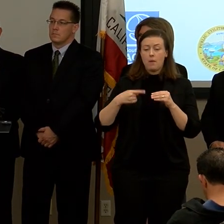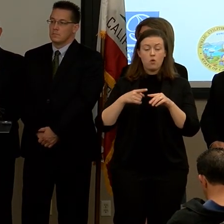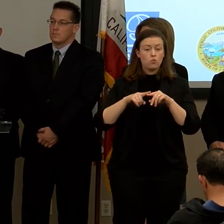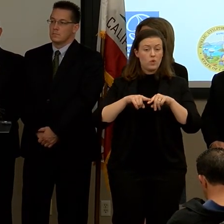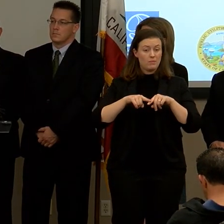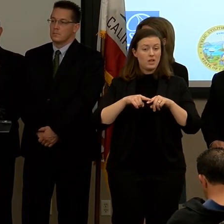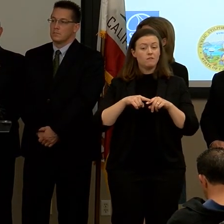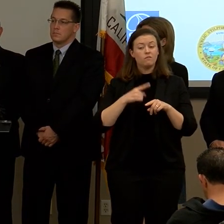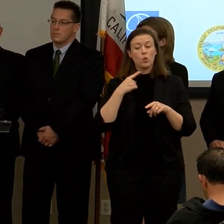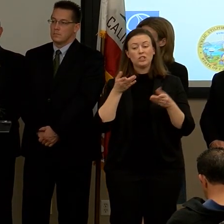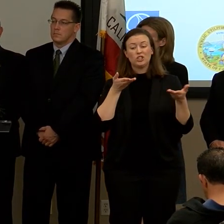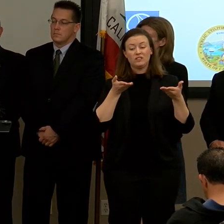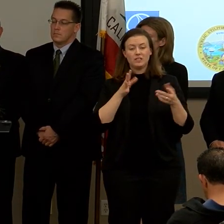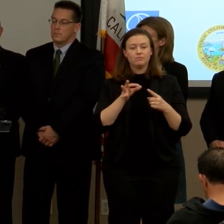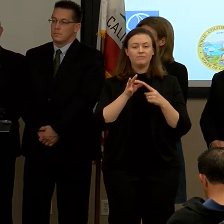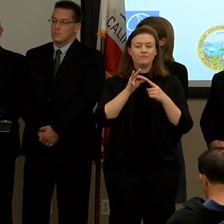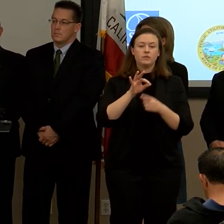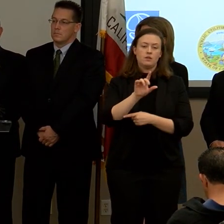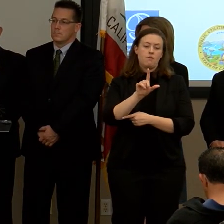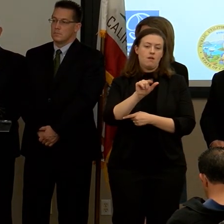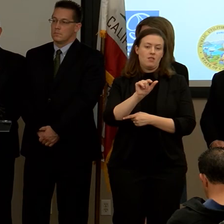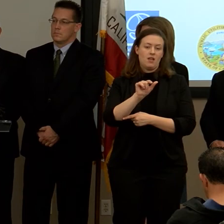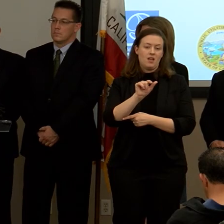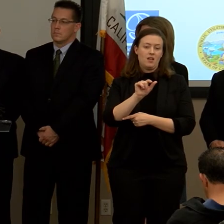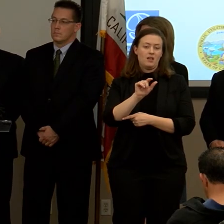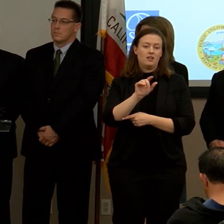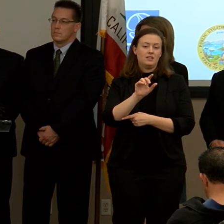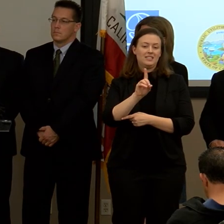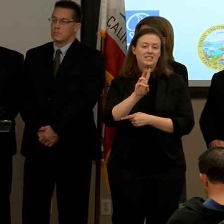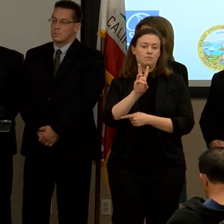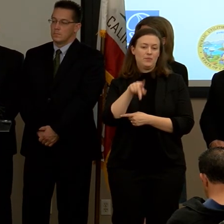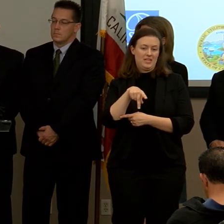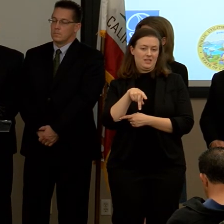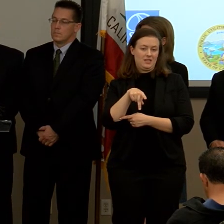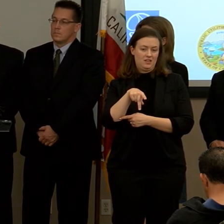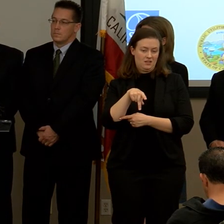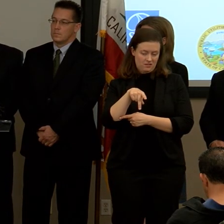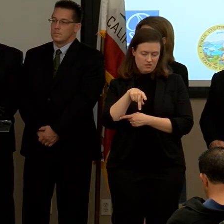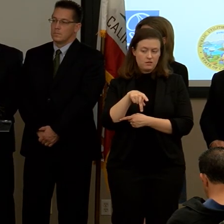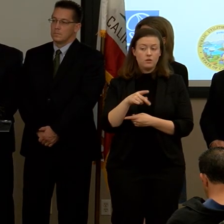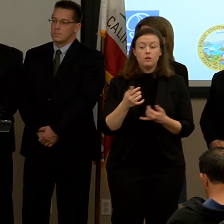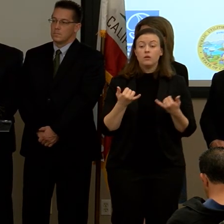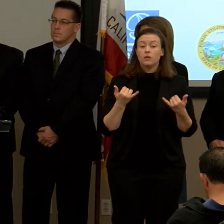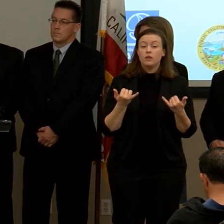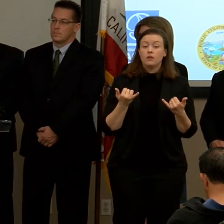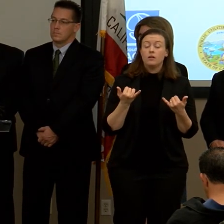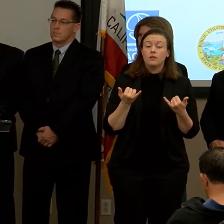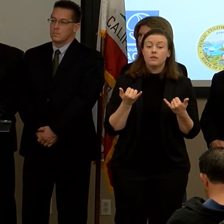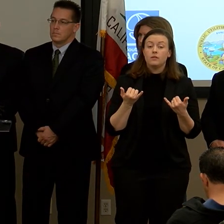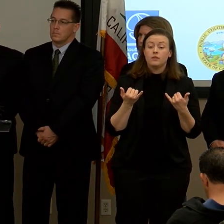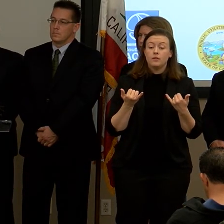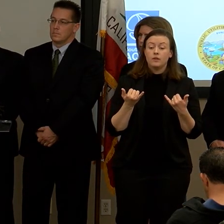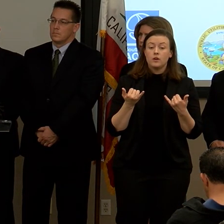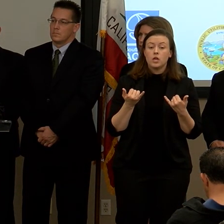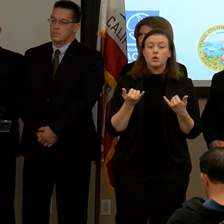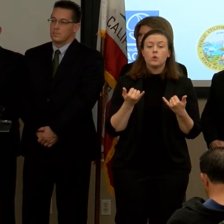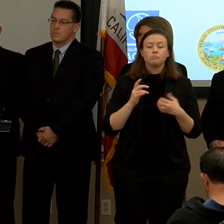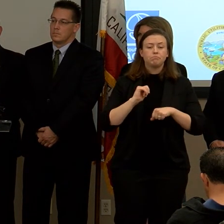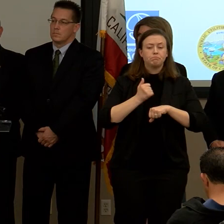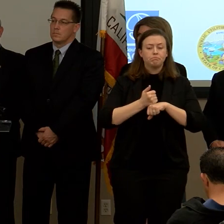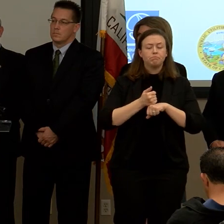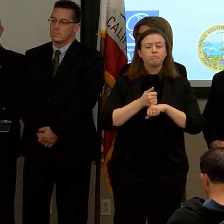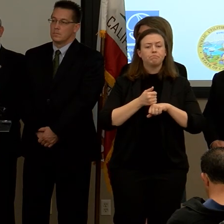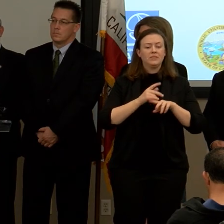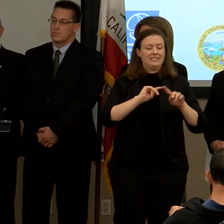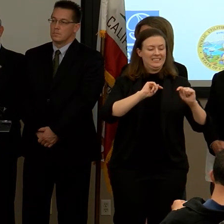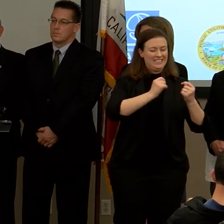service, particularly in the Los Angeles Department of Water and Power. So we are at this point organizing